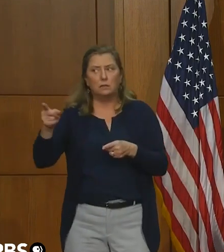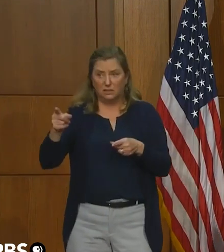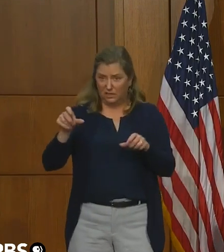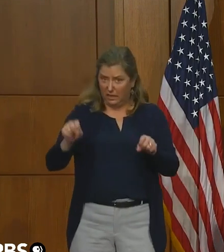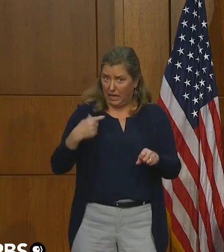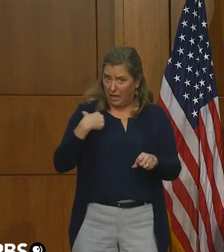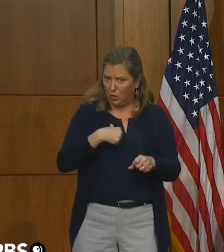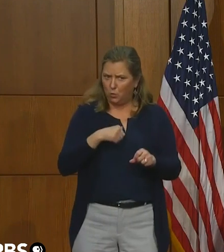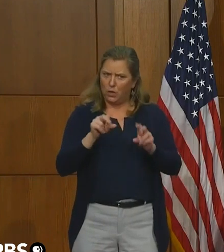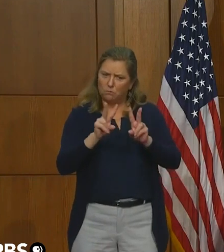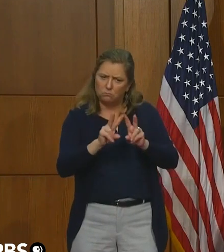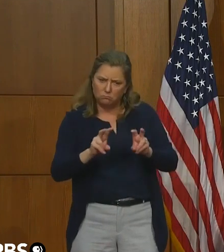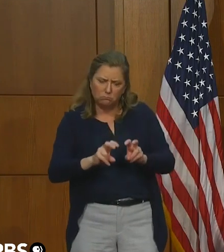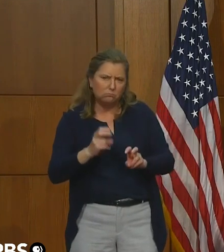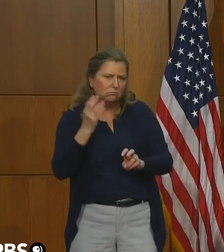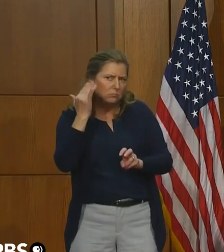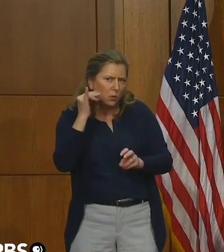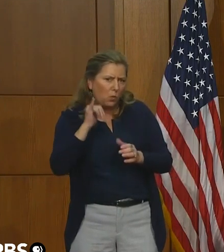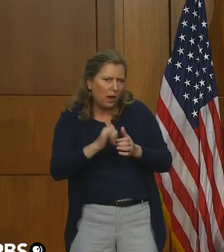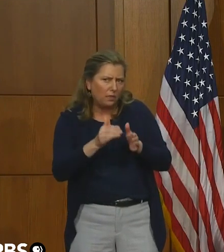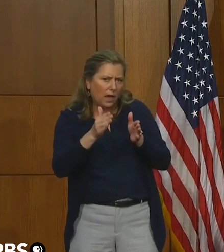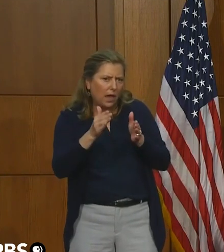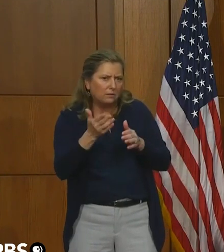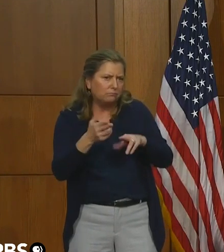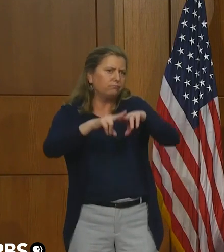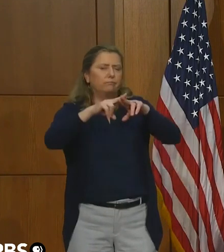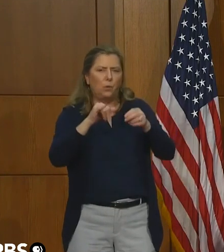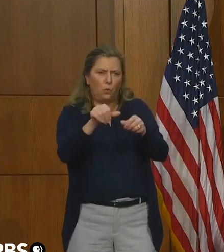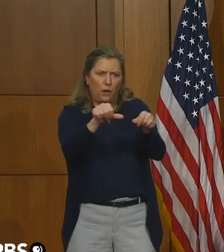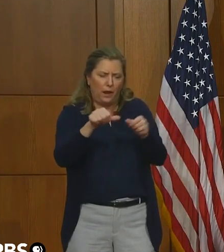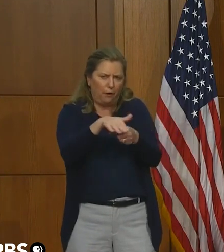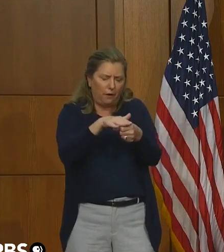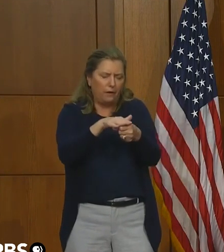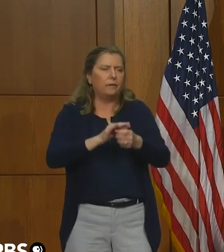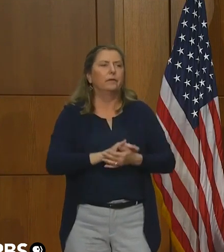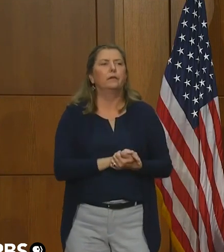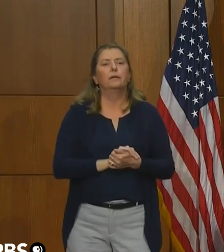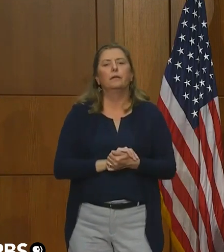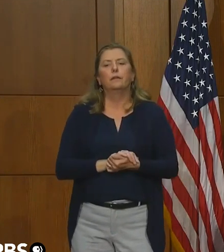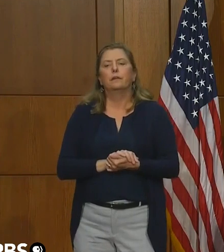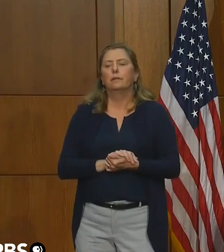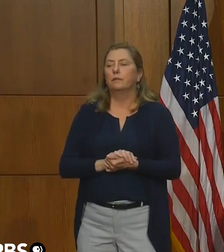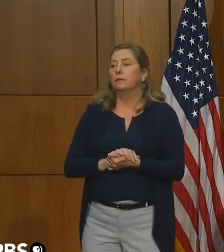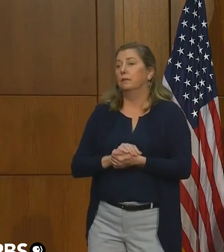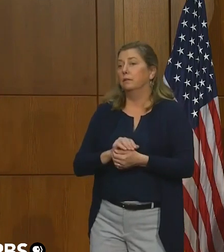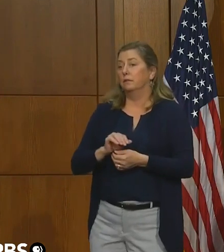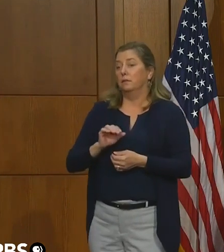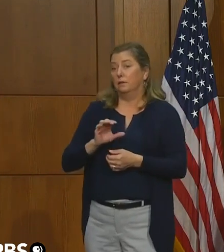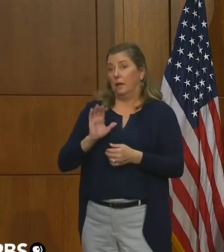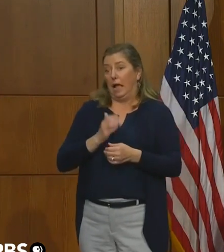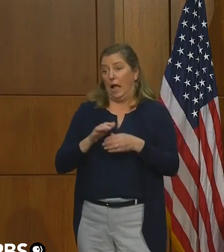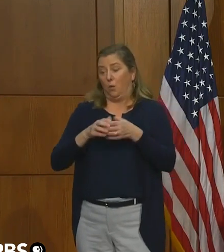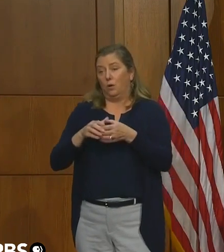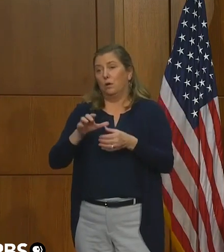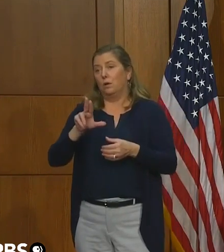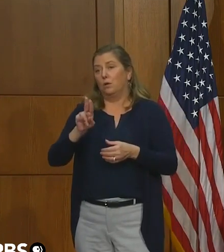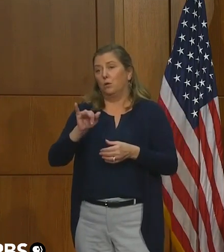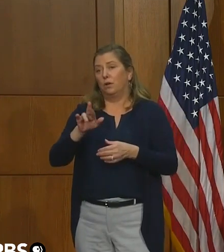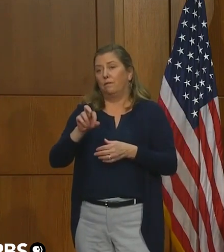could look into the reasons why that is the case. The Unified Command, which is our whole of